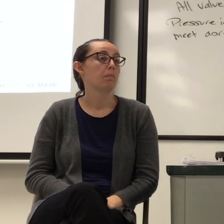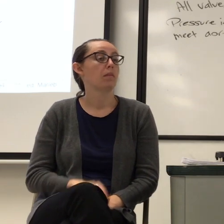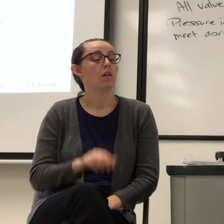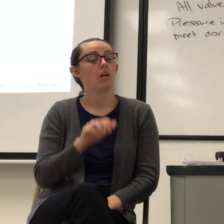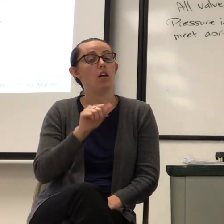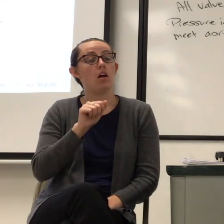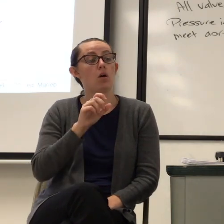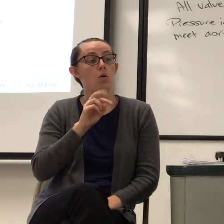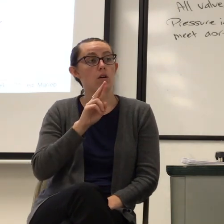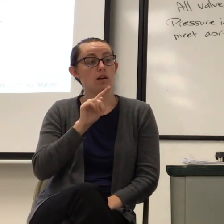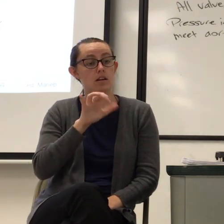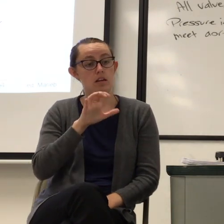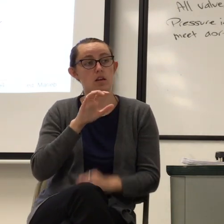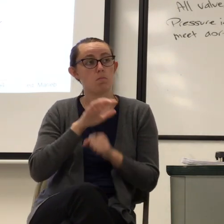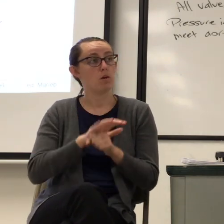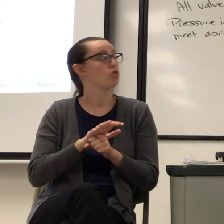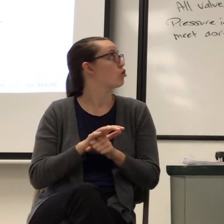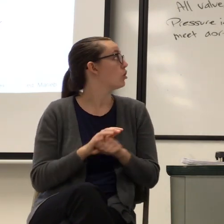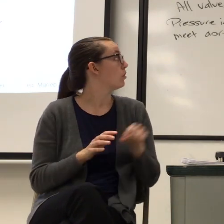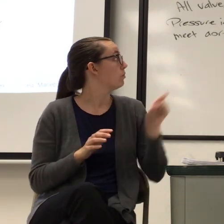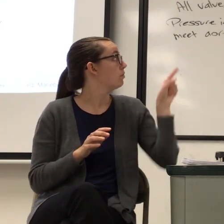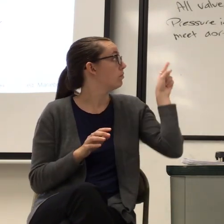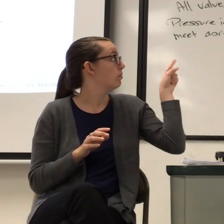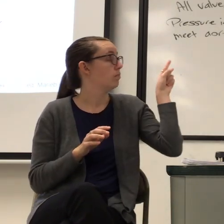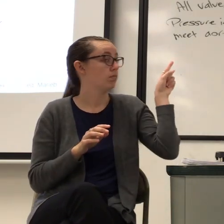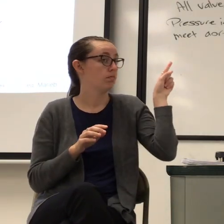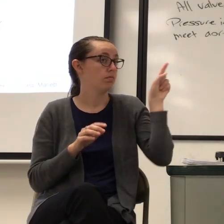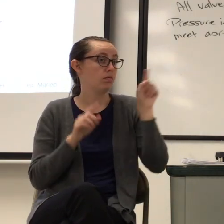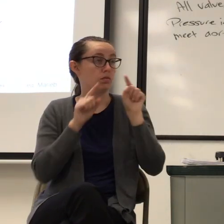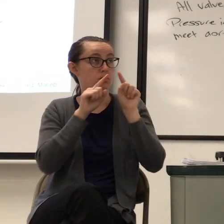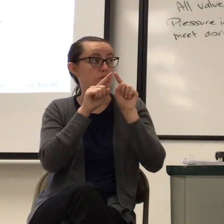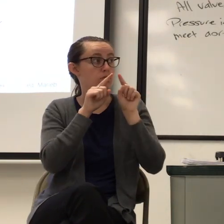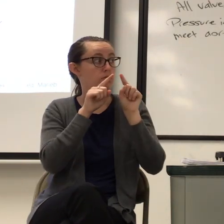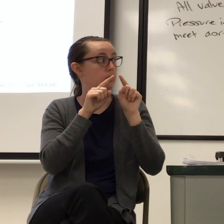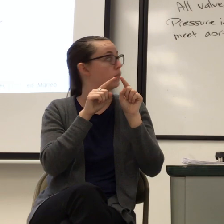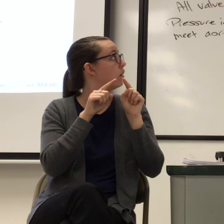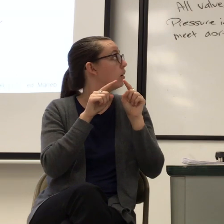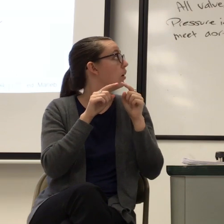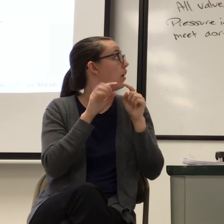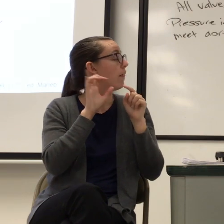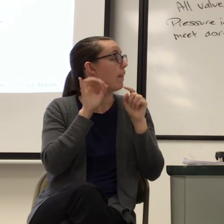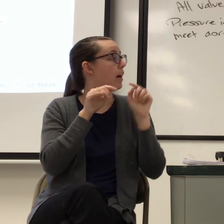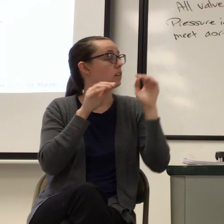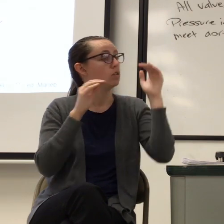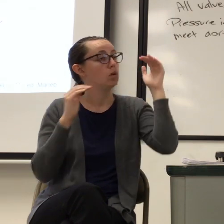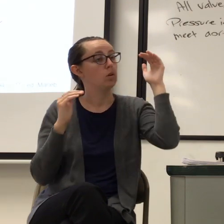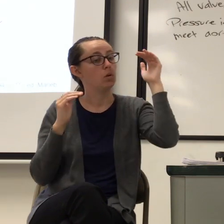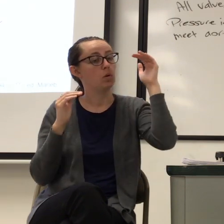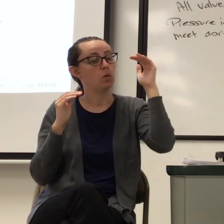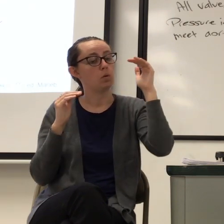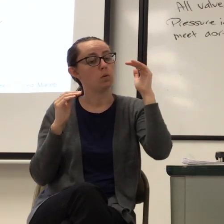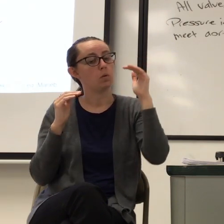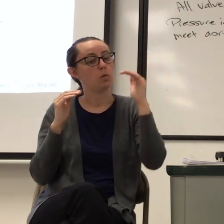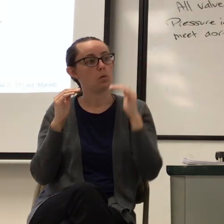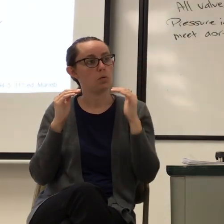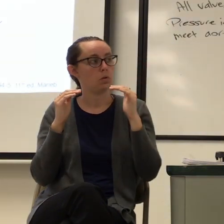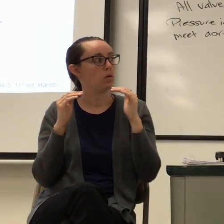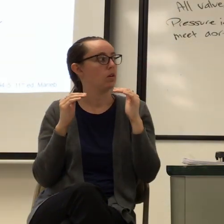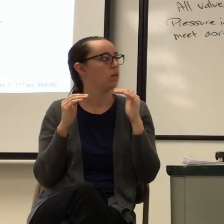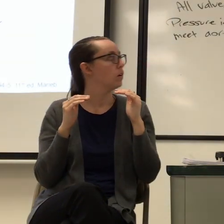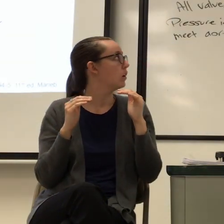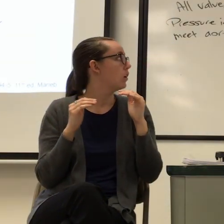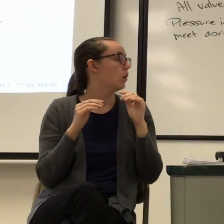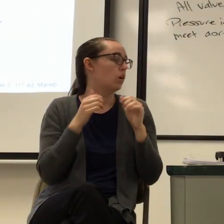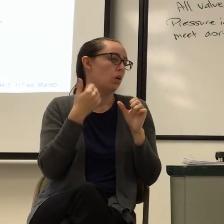Aortic pressure is up here. And it's dropping to 80. Remember, average blood pressure